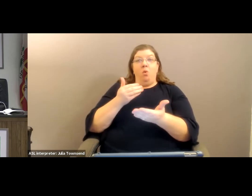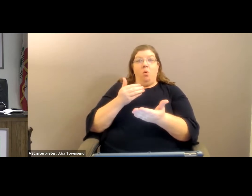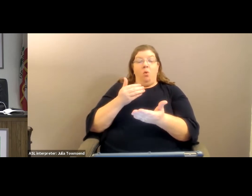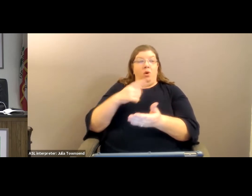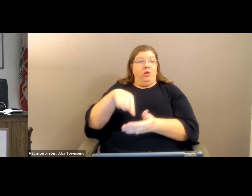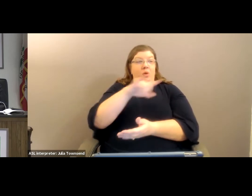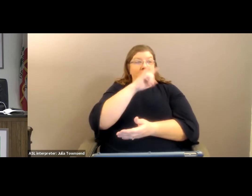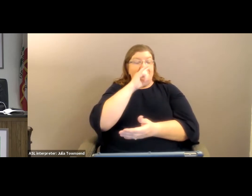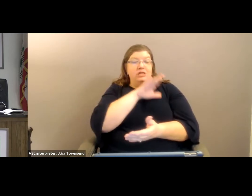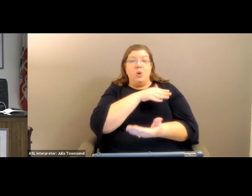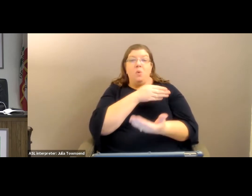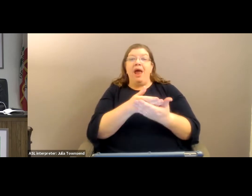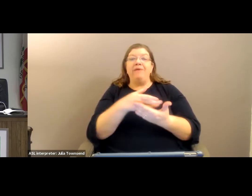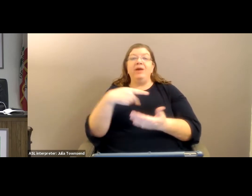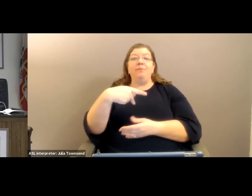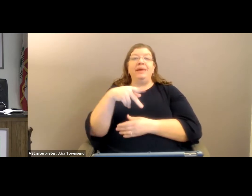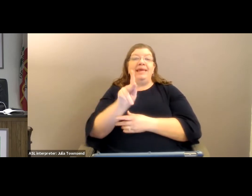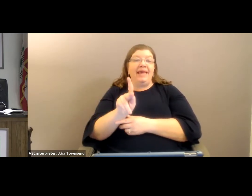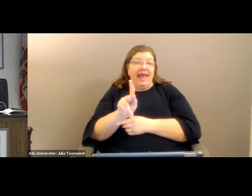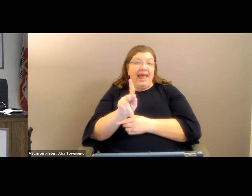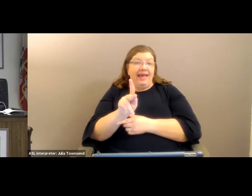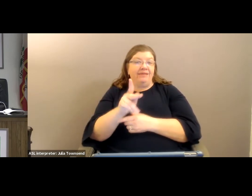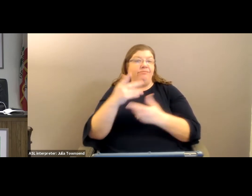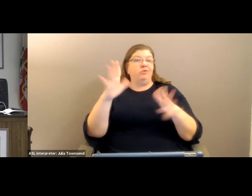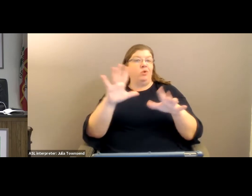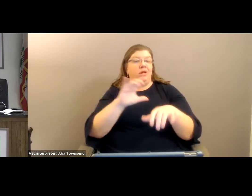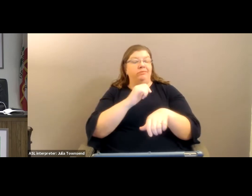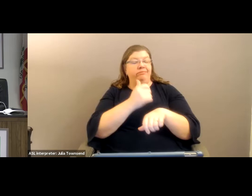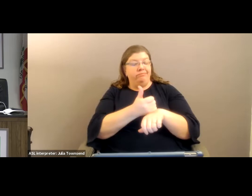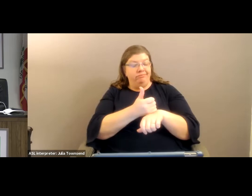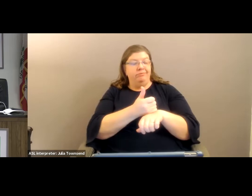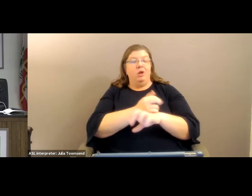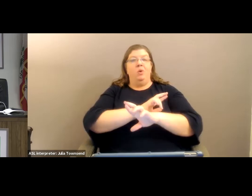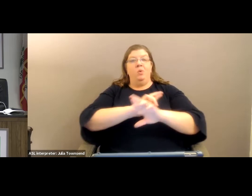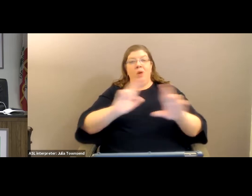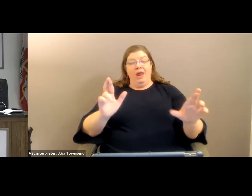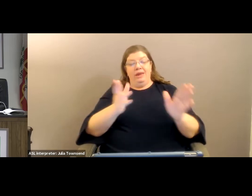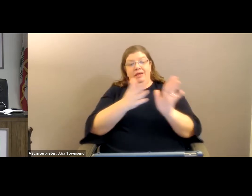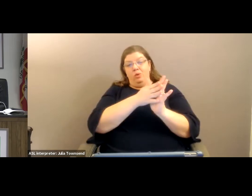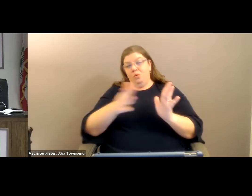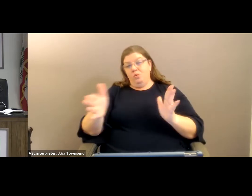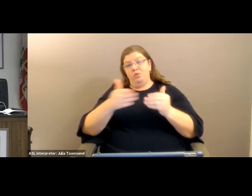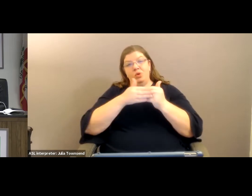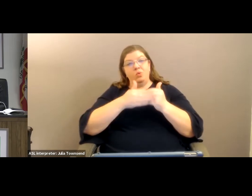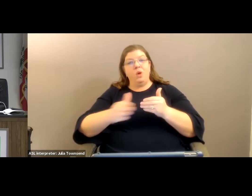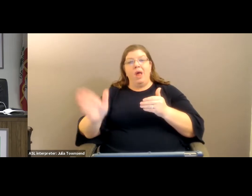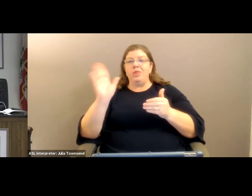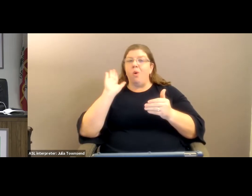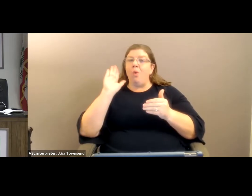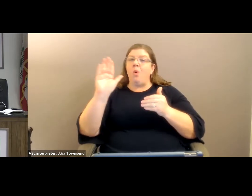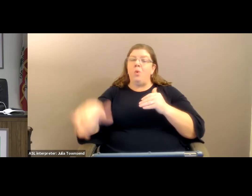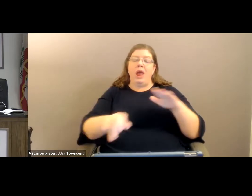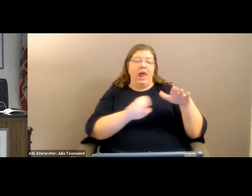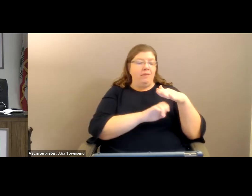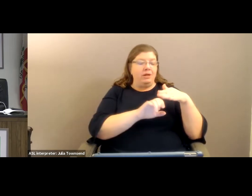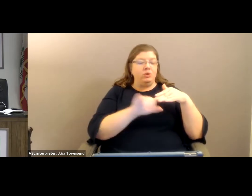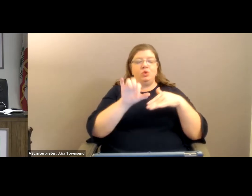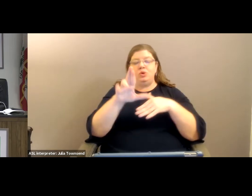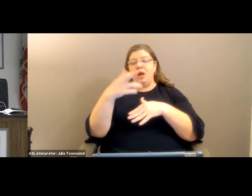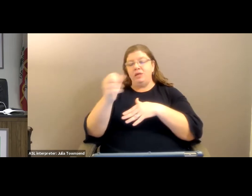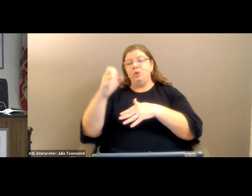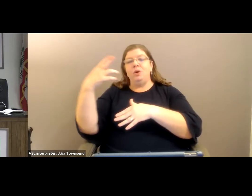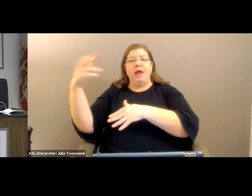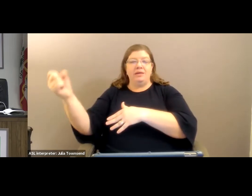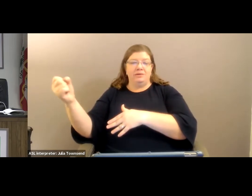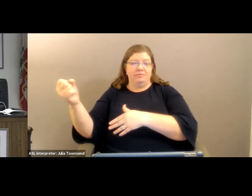pre-K. Yeah. So that we have that, and so that we have that throughout elementary, junior high, and high school. And thank you so